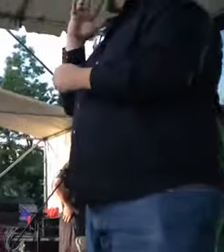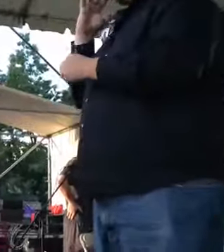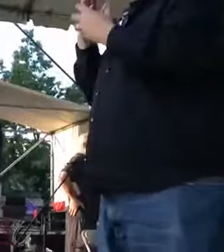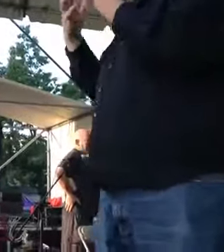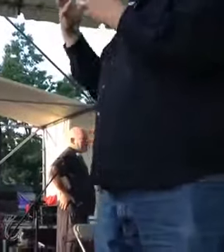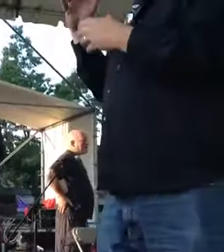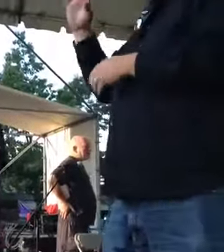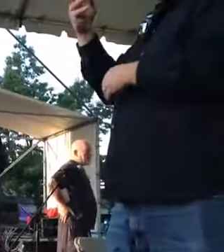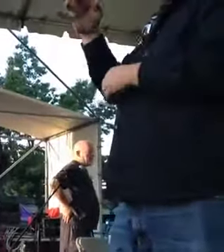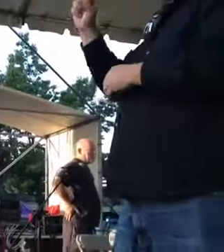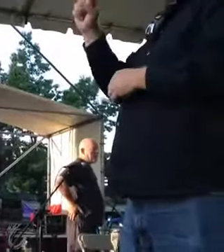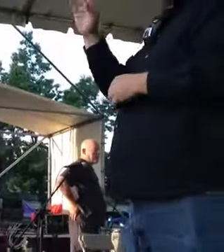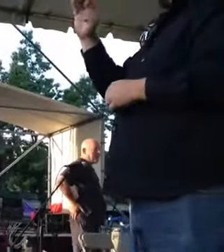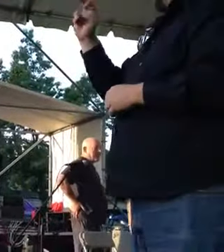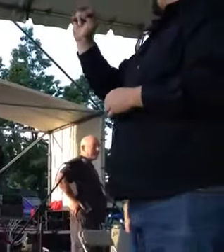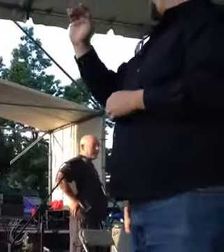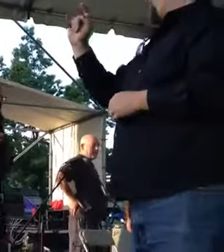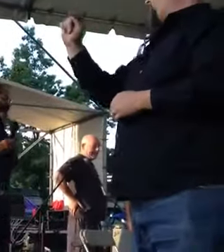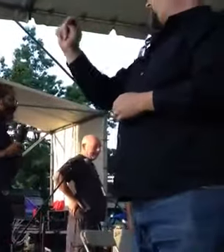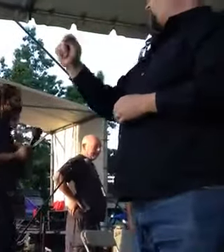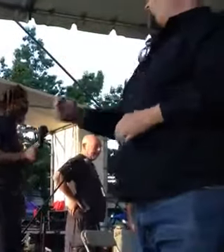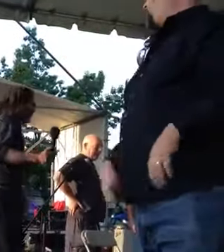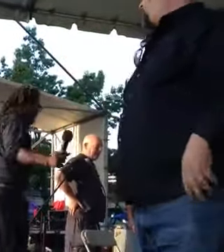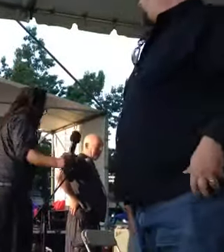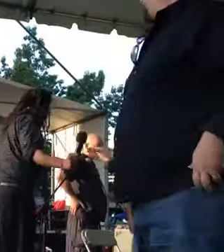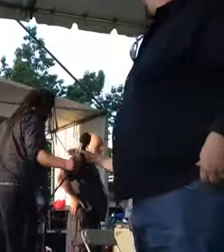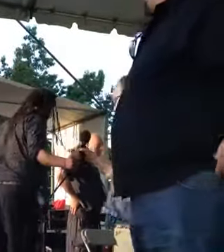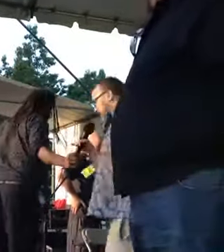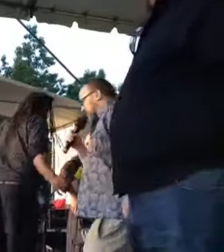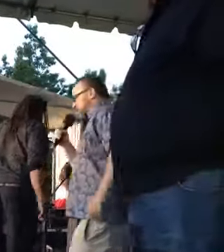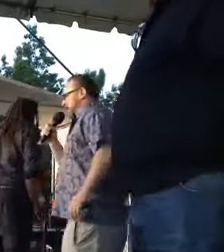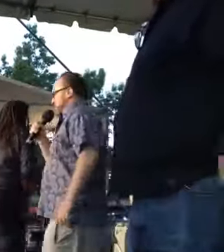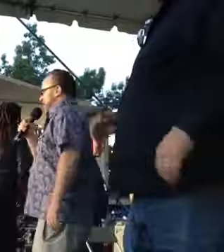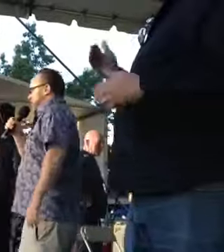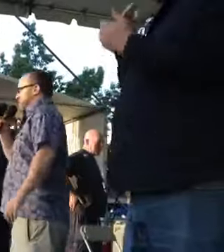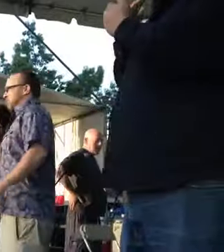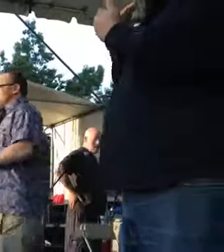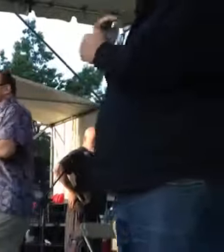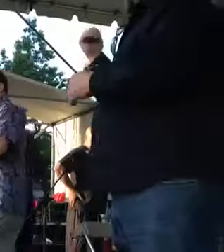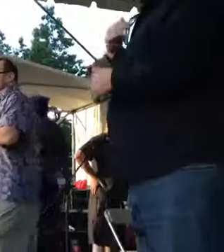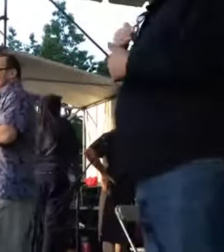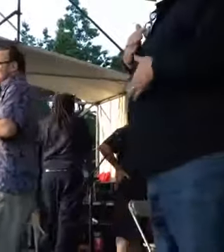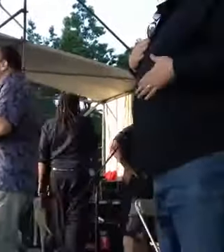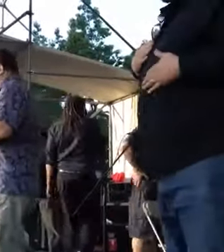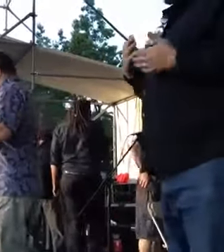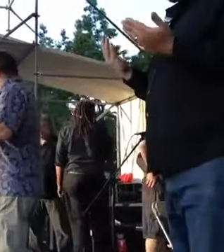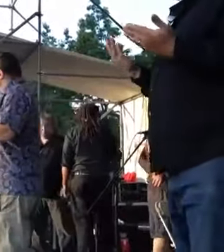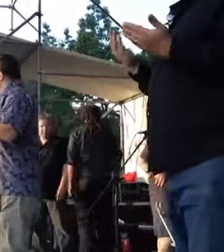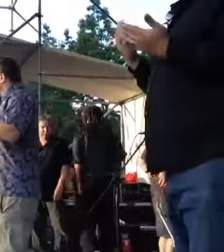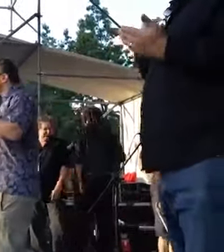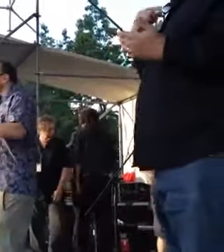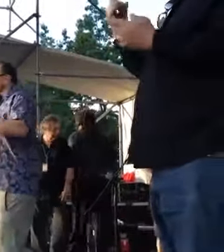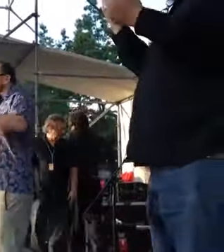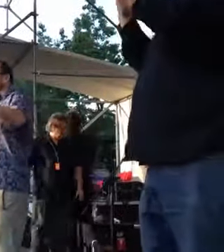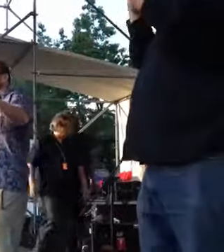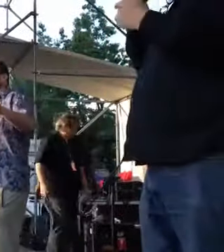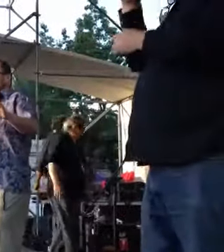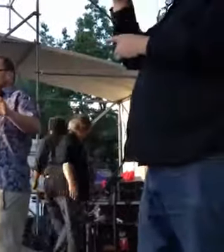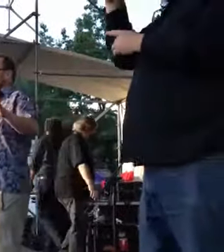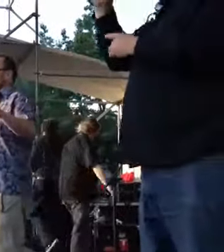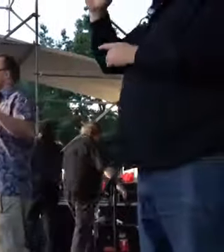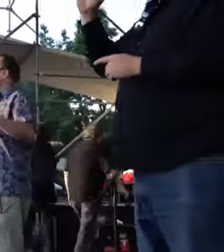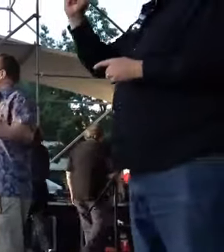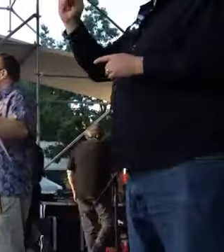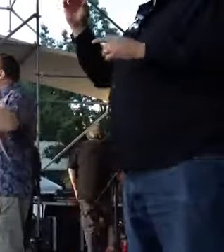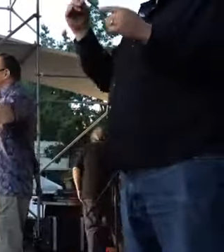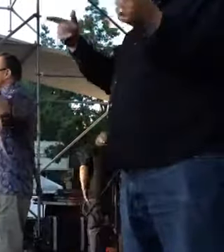Let's hear it for Chris Bennett, everybody. Chris Bennett! Hey, thanks so much, man. Pleasure to be here. You know, I've been going to smoke-ins and rallies